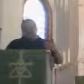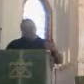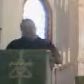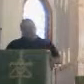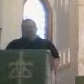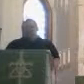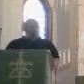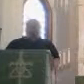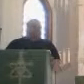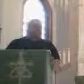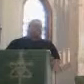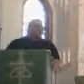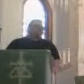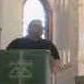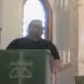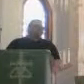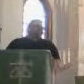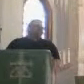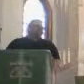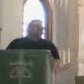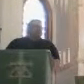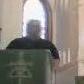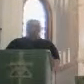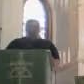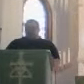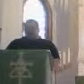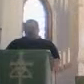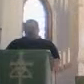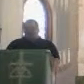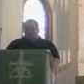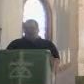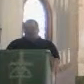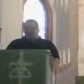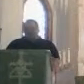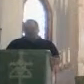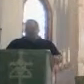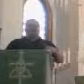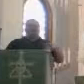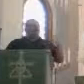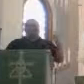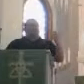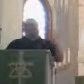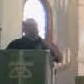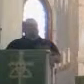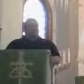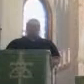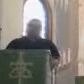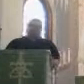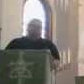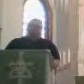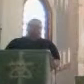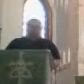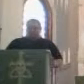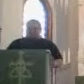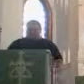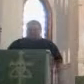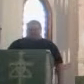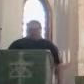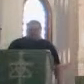there's still real life. There's still real life around us. Yes, there are times when we need to rest. And yes, there are